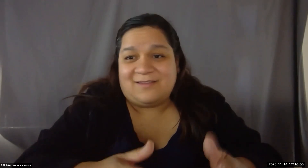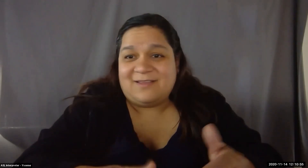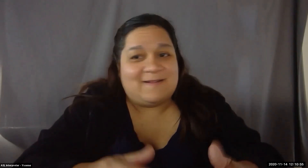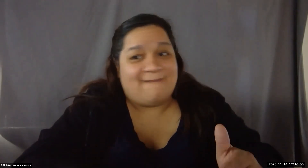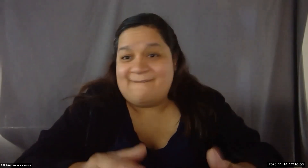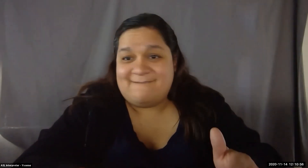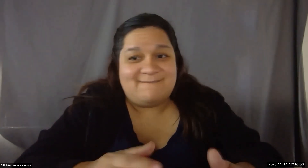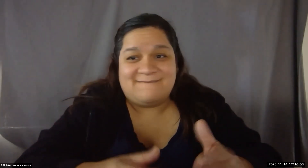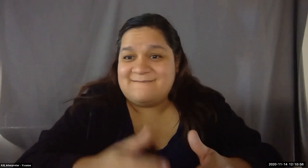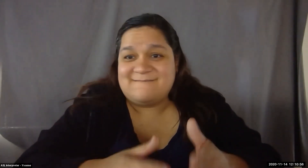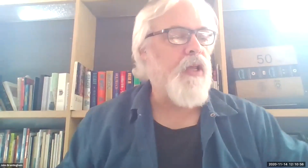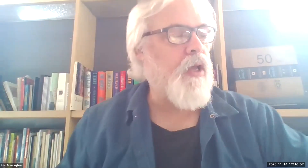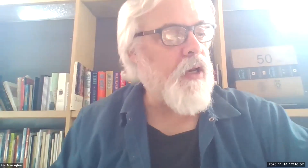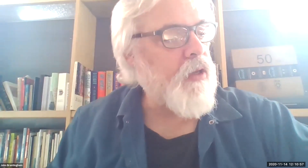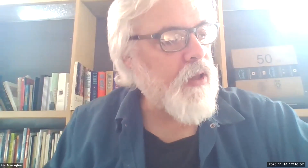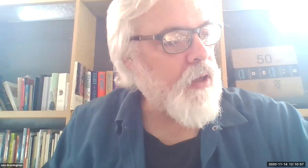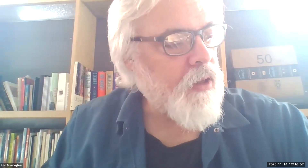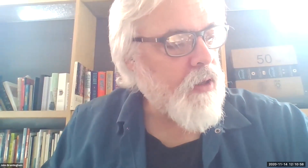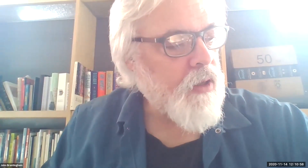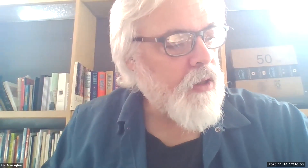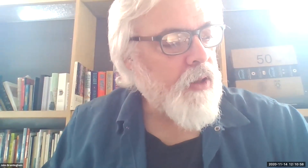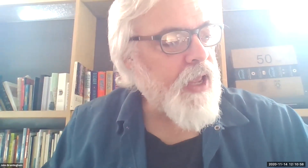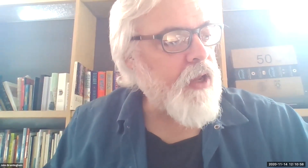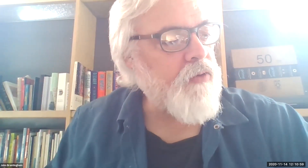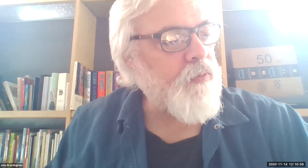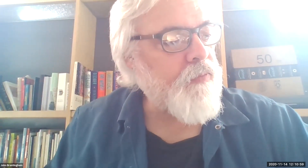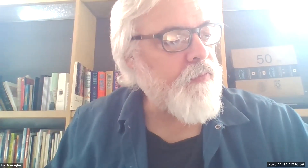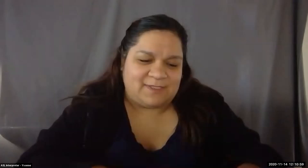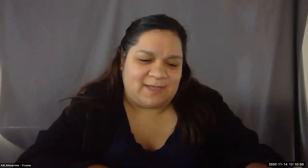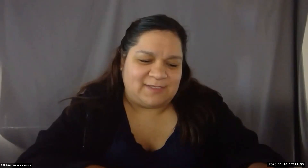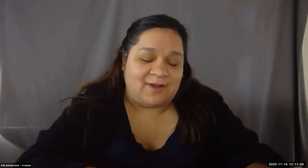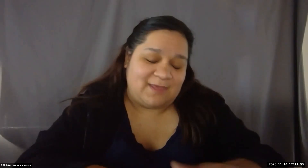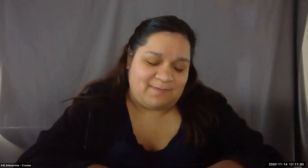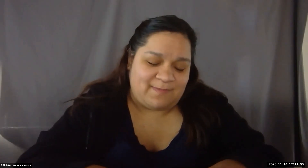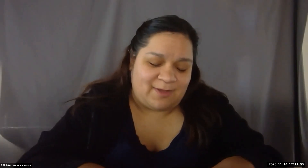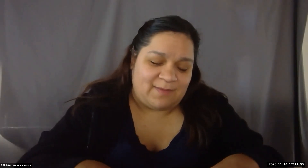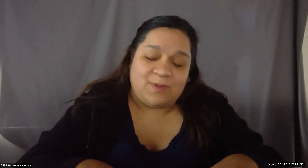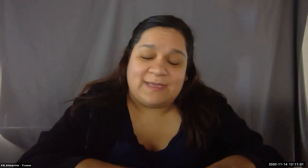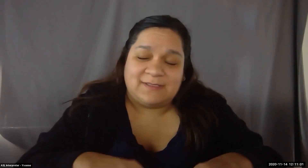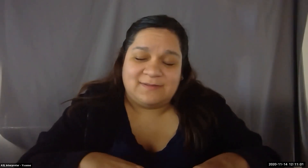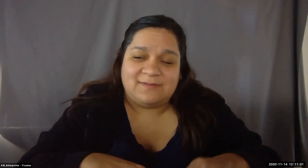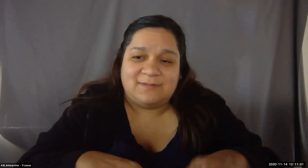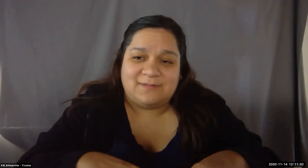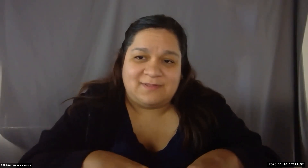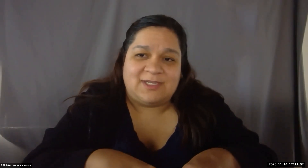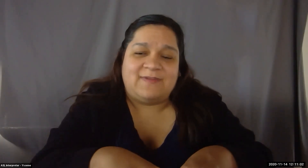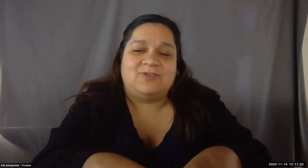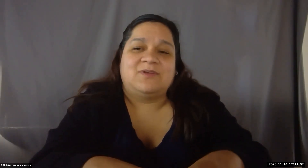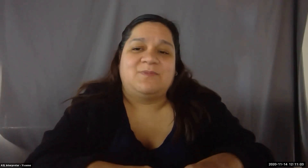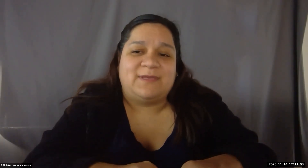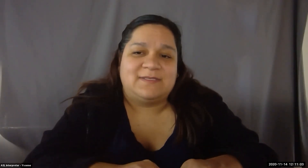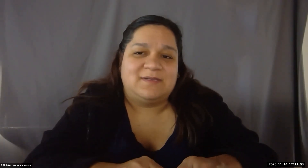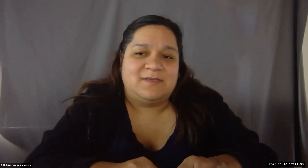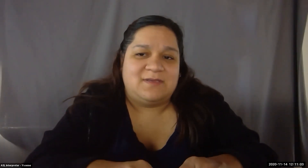children. Oh my God. The only ones allowed on campus are the employees, the Chaffee